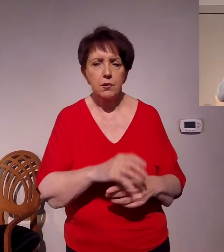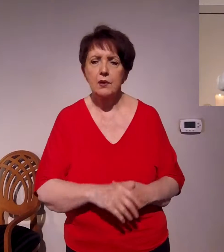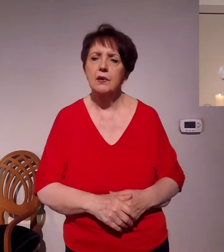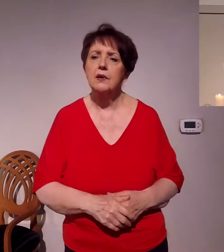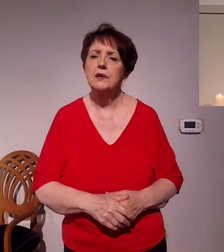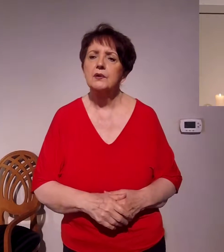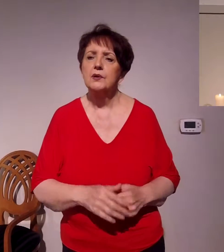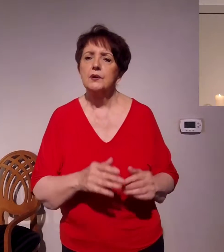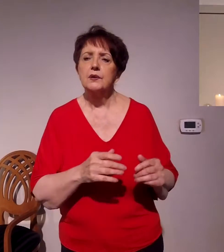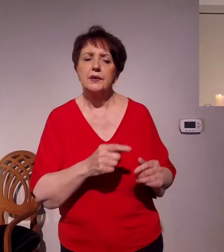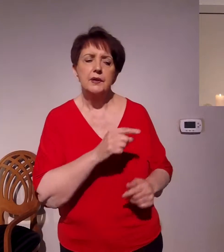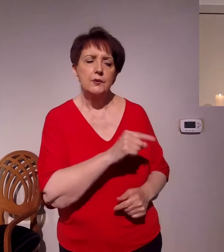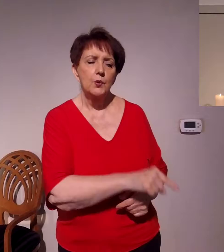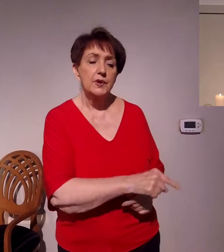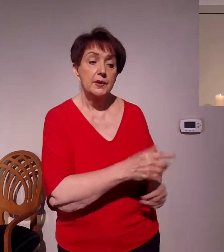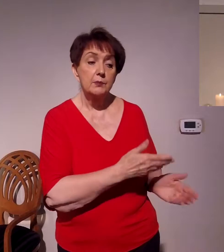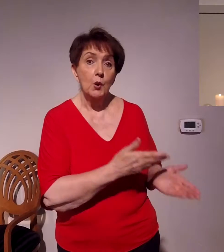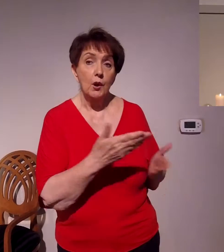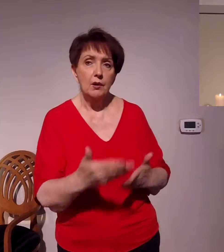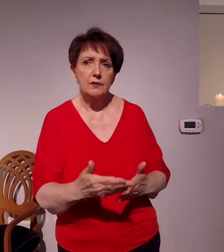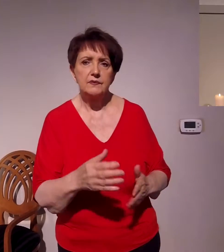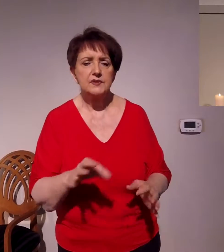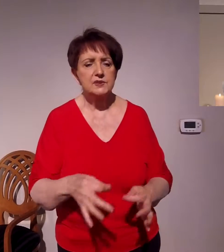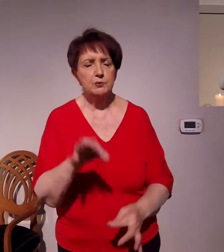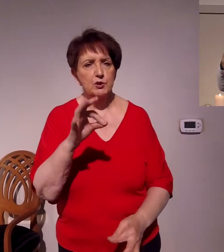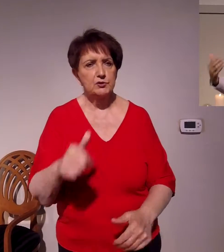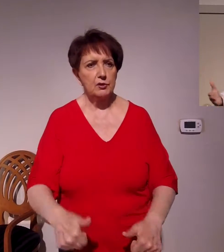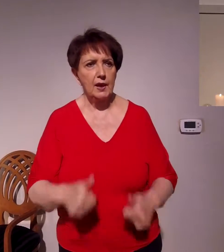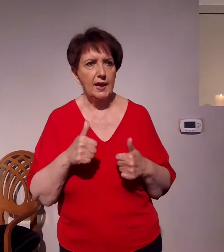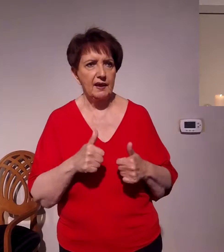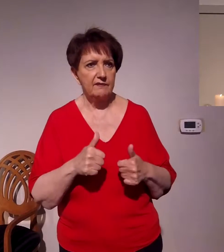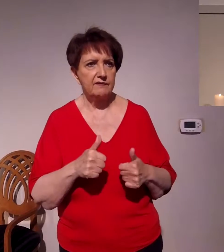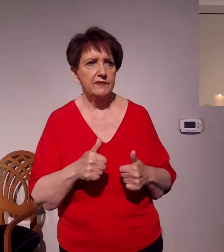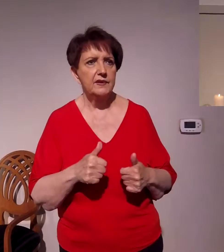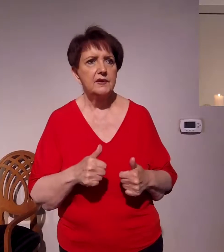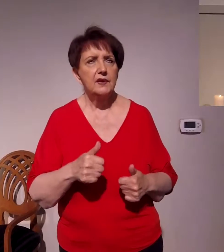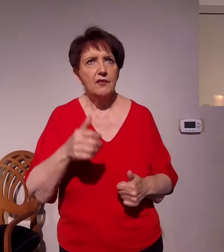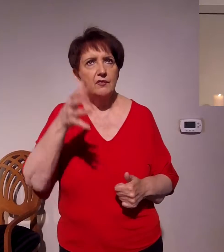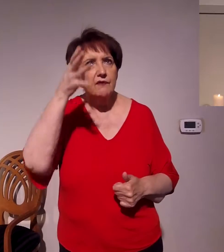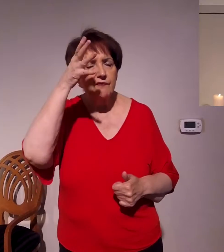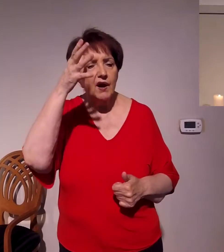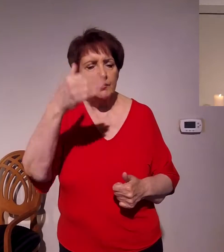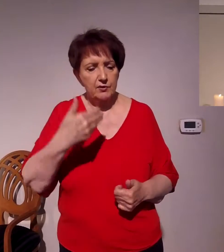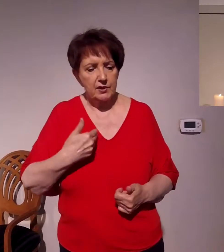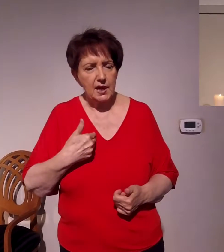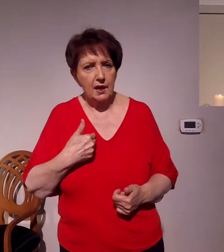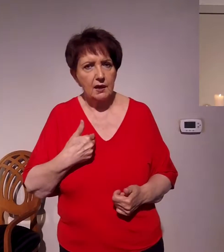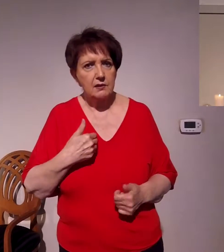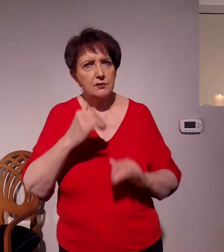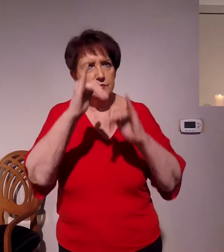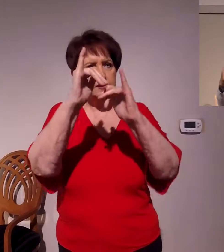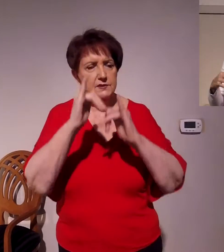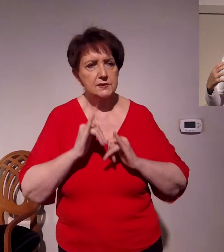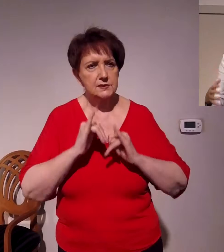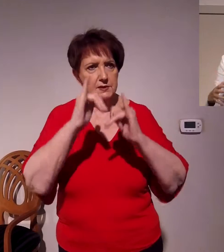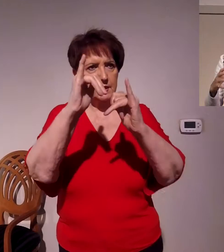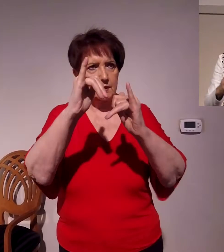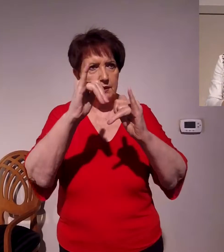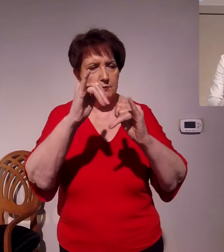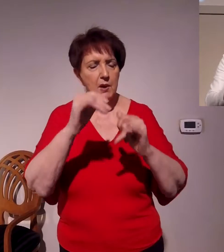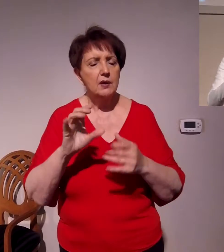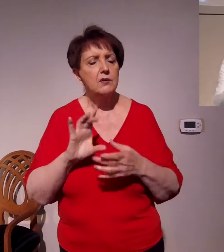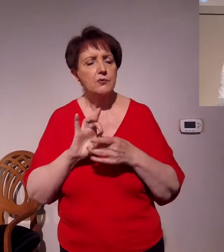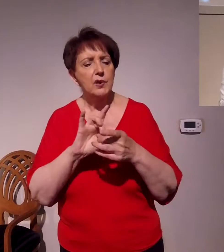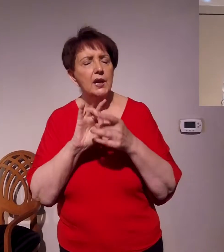he talked about the spiritual life. He talked about the Father and I are one. He talked about our relationship with